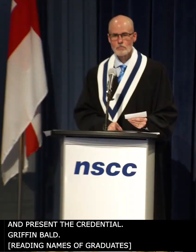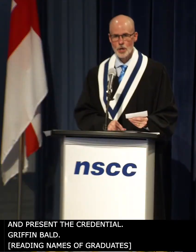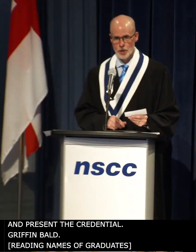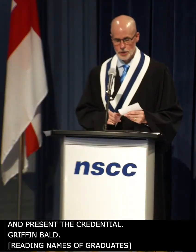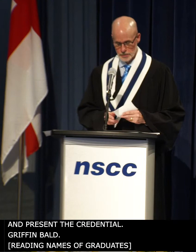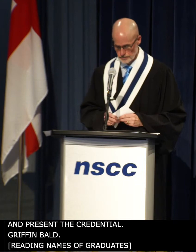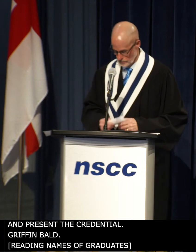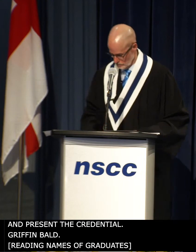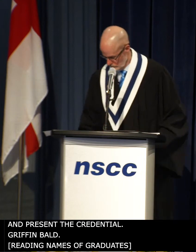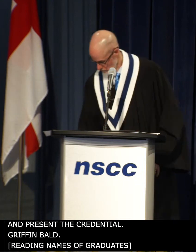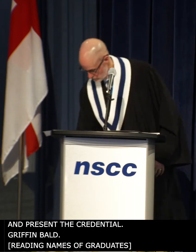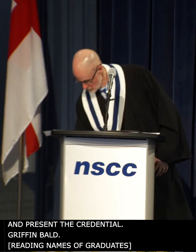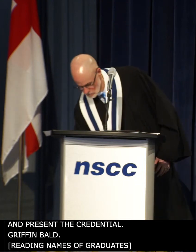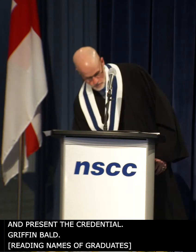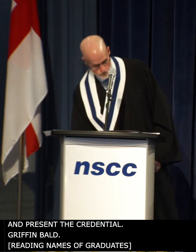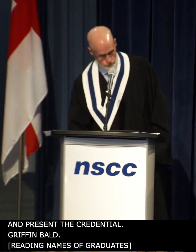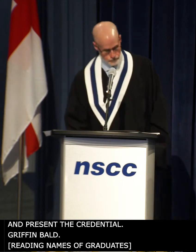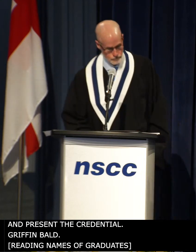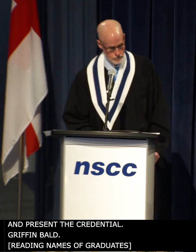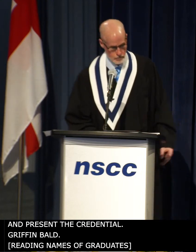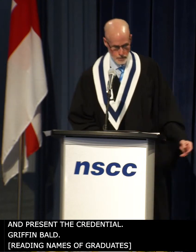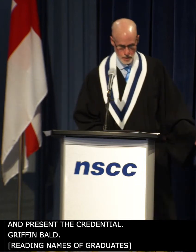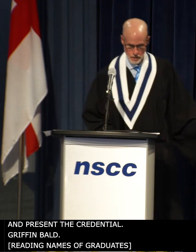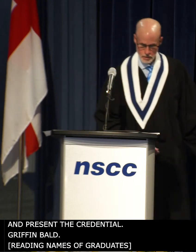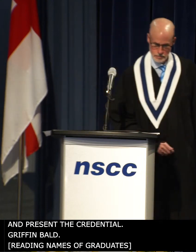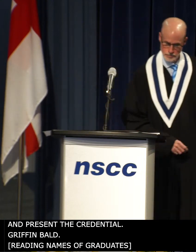Logan Byrne.